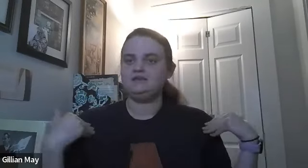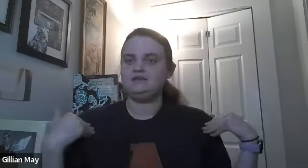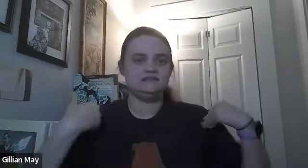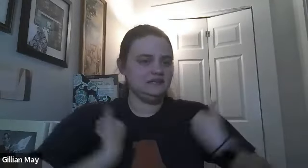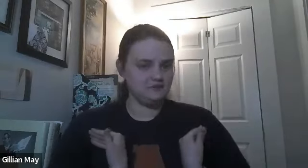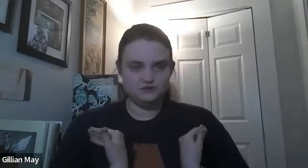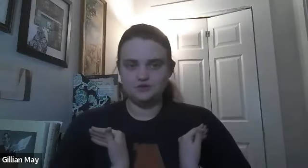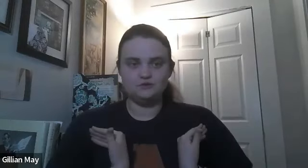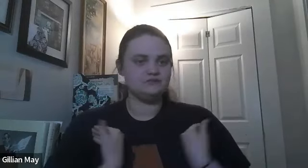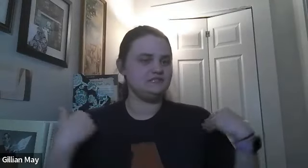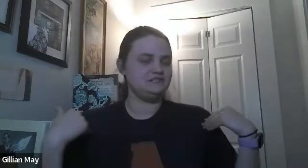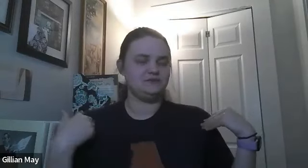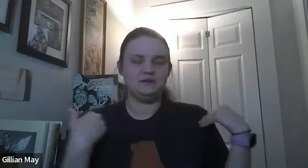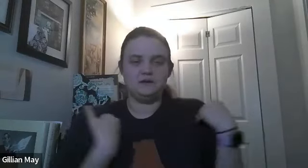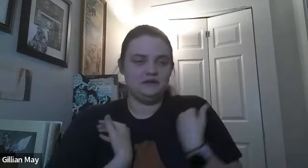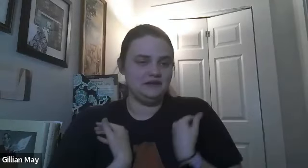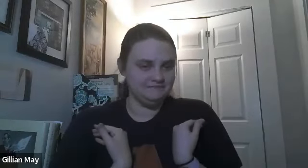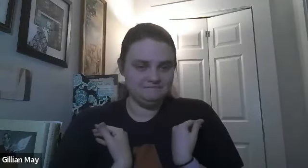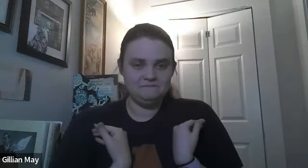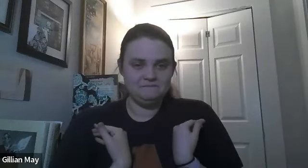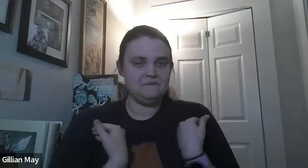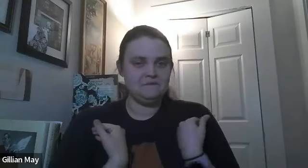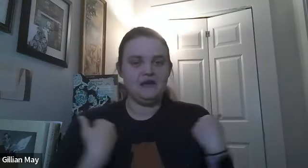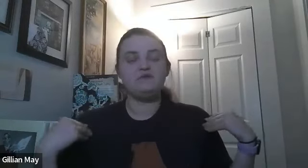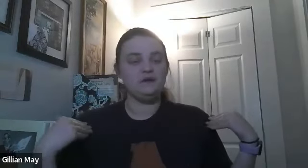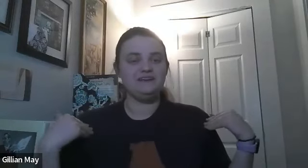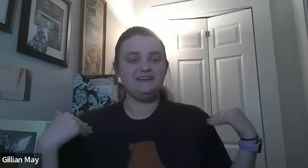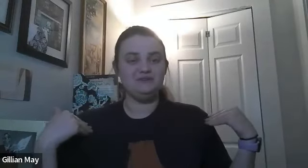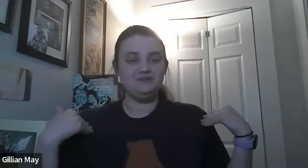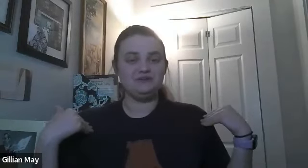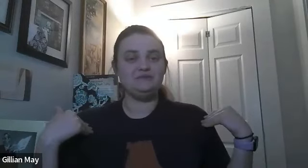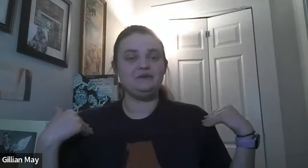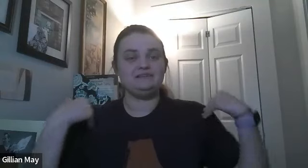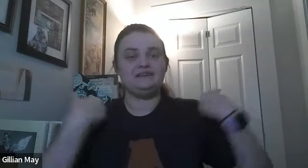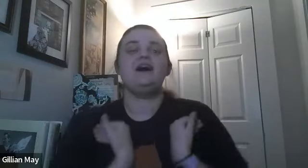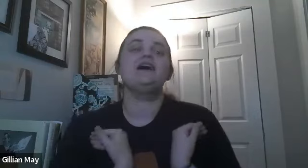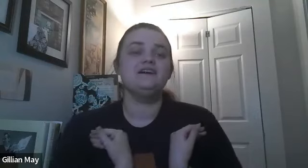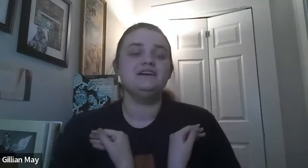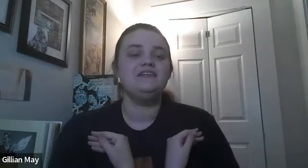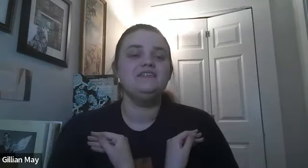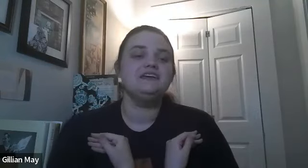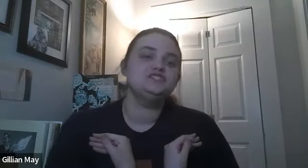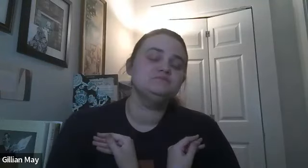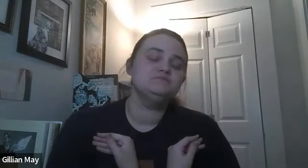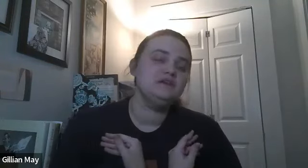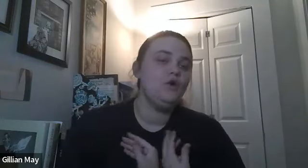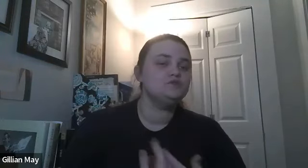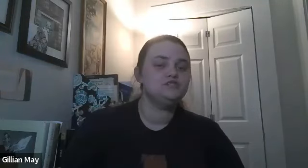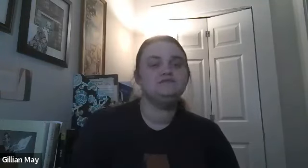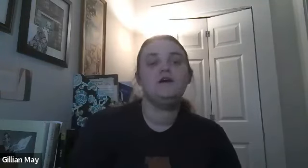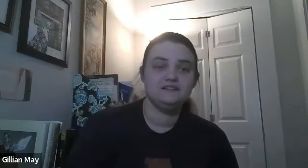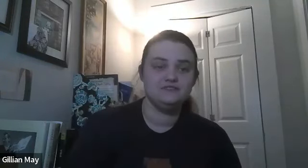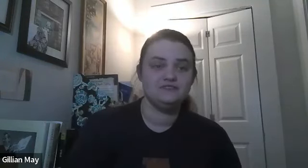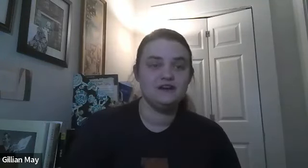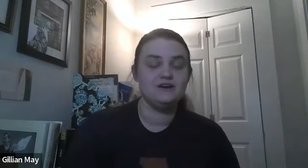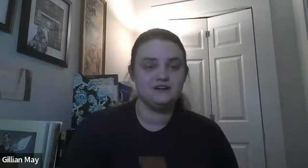I said, get those shoulders into it. I mean, I've had one kid who literally went tired and then just made the whole motion of falling to their on top